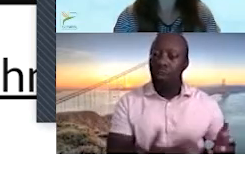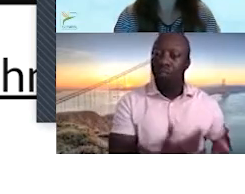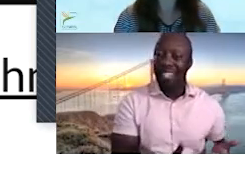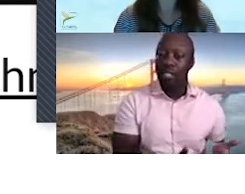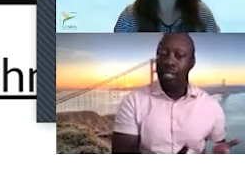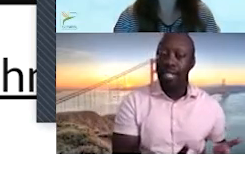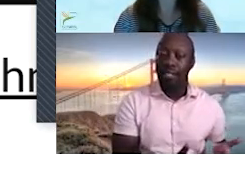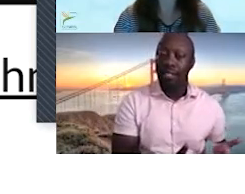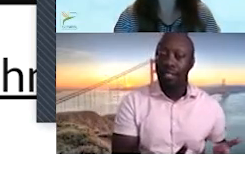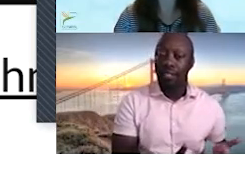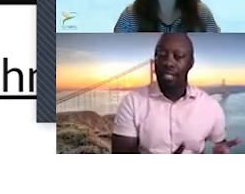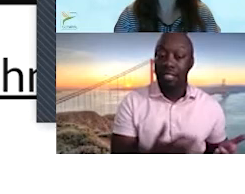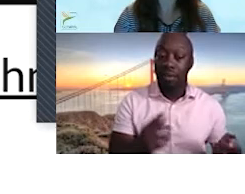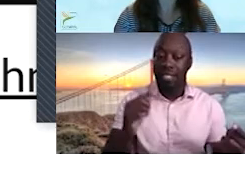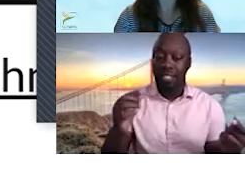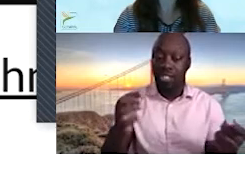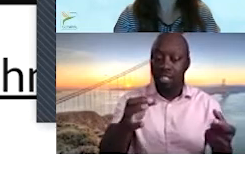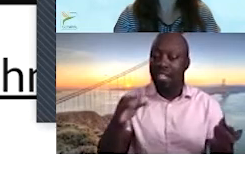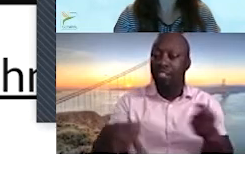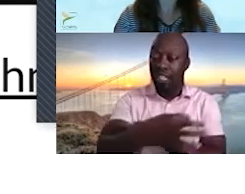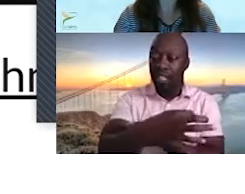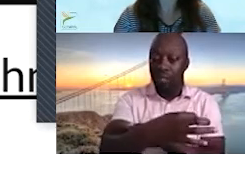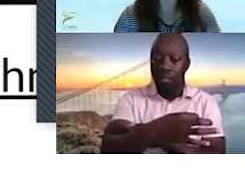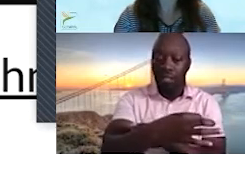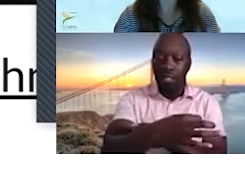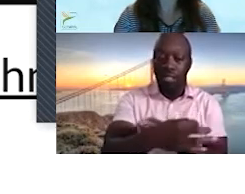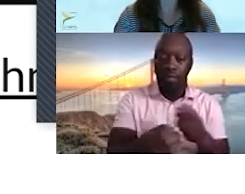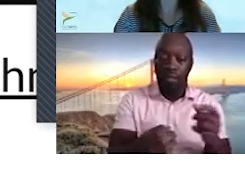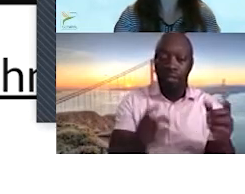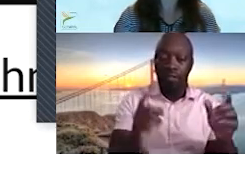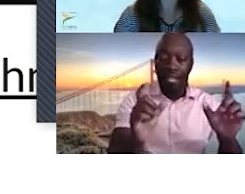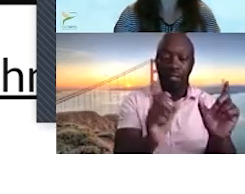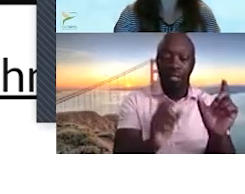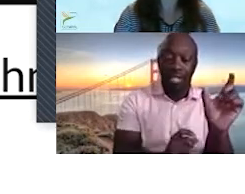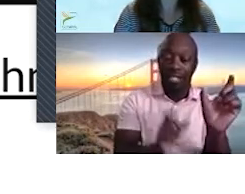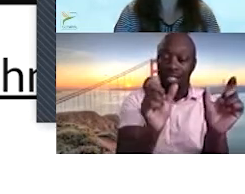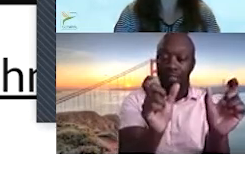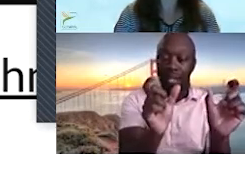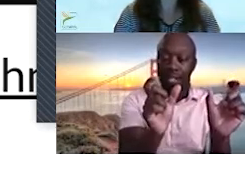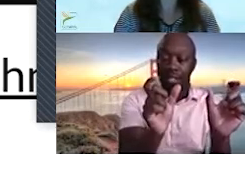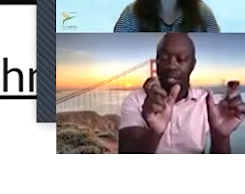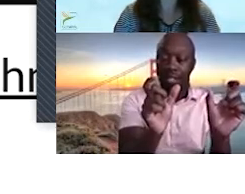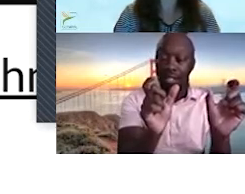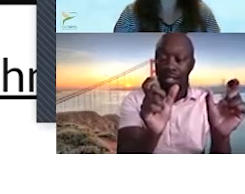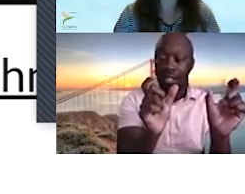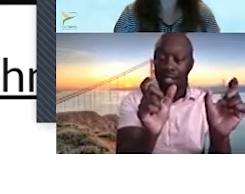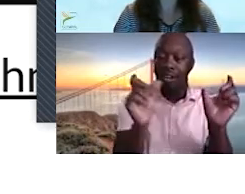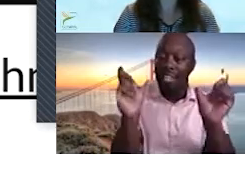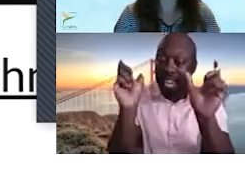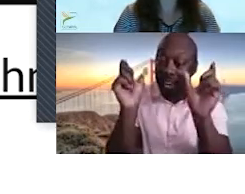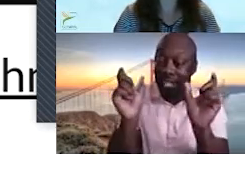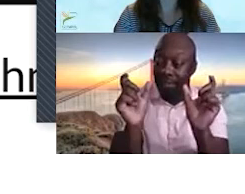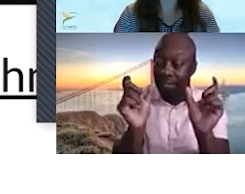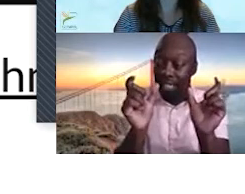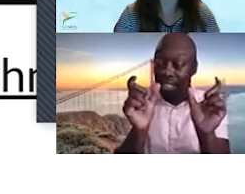But if you're already doing it, guess what? It's just interchangeable. So if you're already doing English and Spanish, they